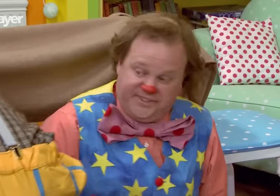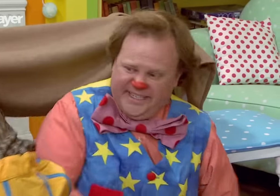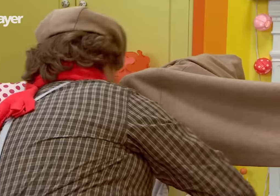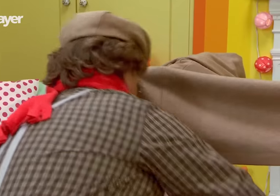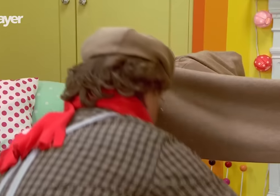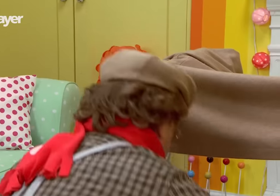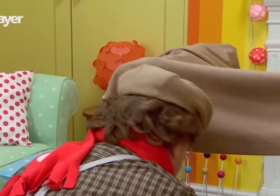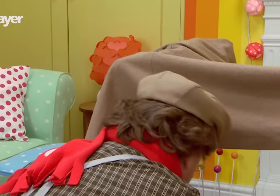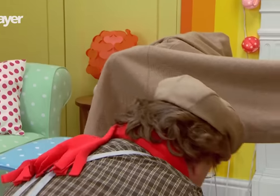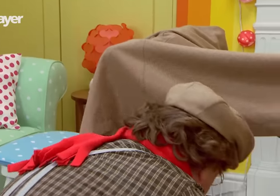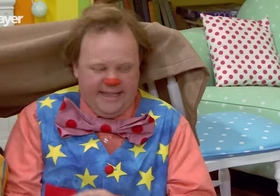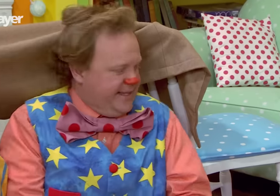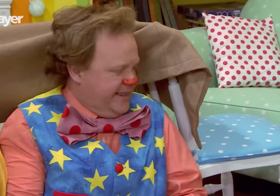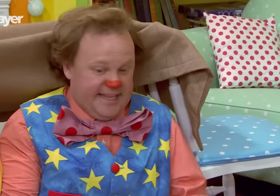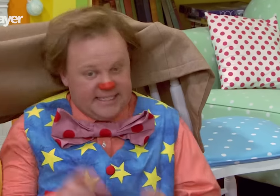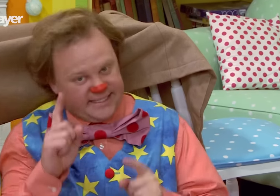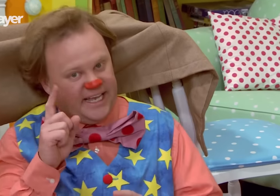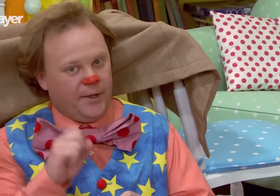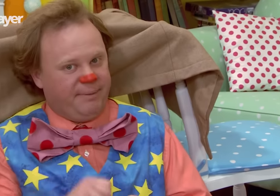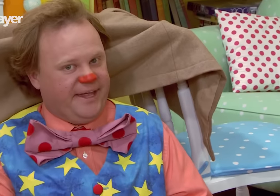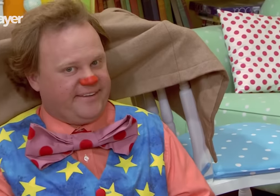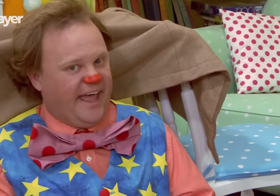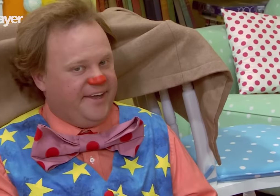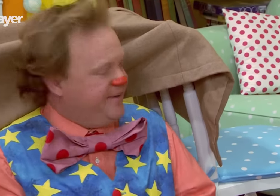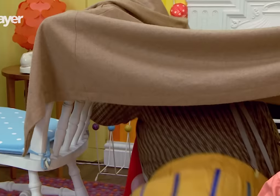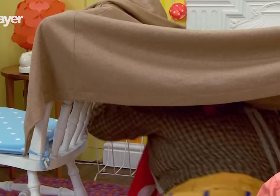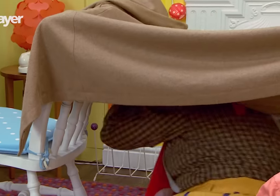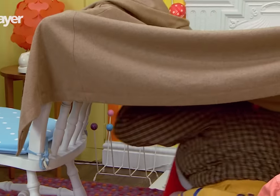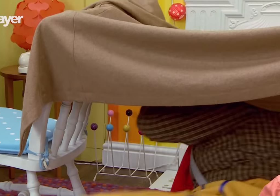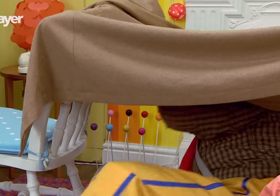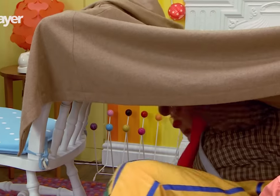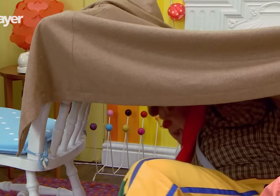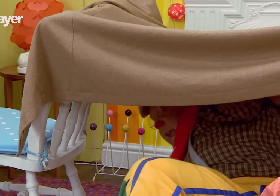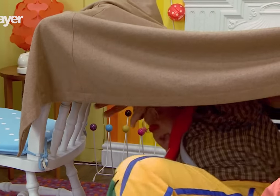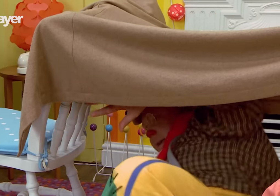lovely. Oh, yeah. Hang on a minute. I think this is a single berth tent. It's very cosy.